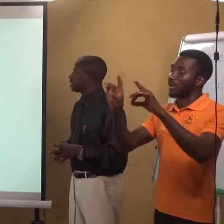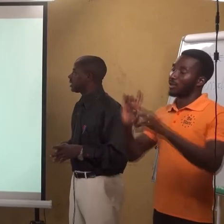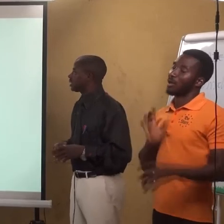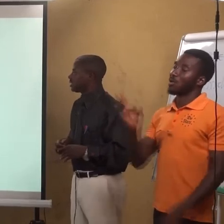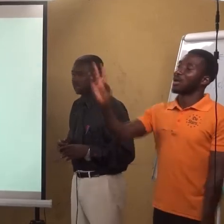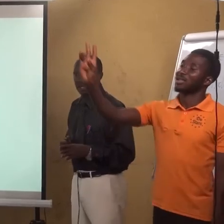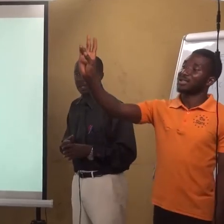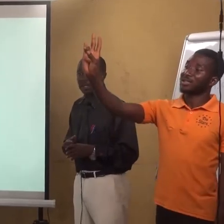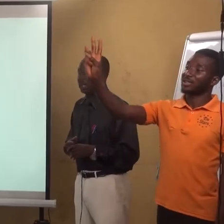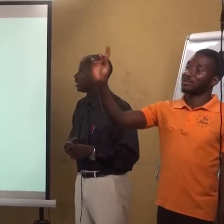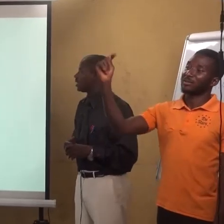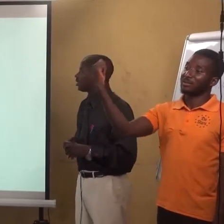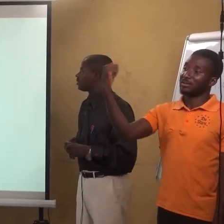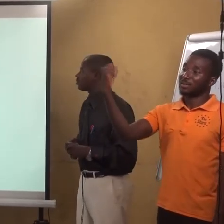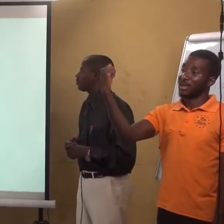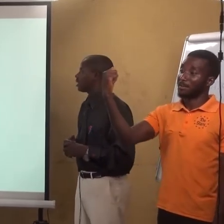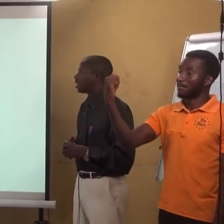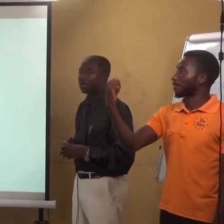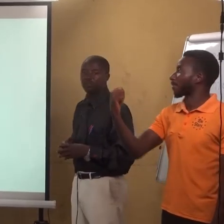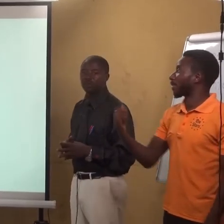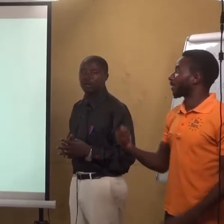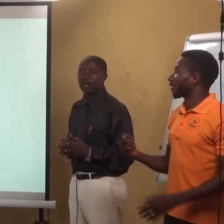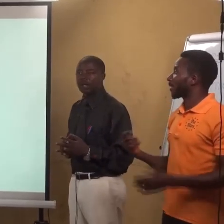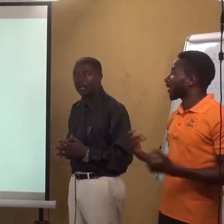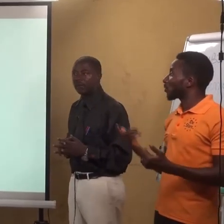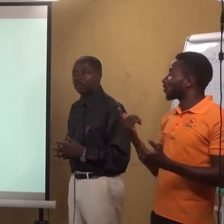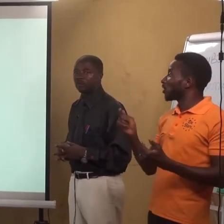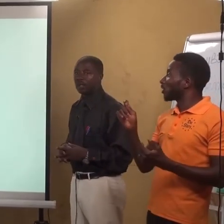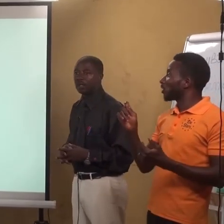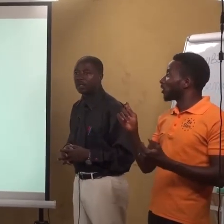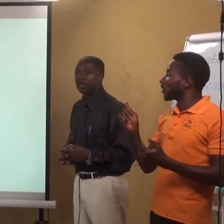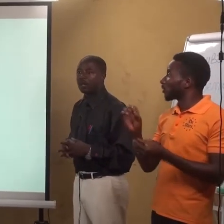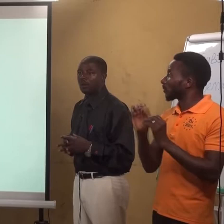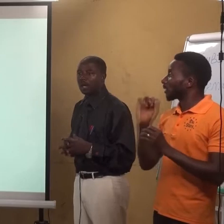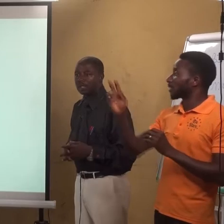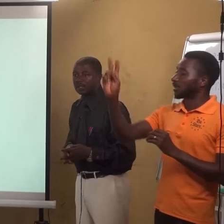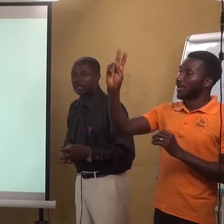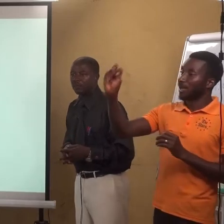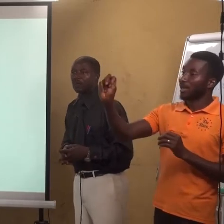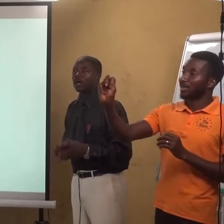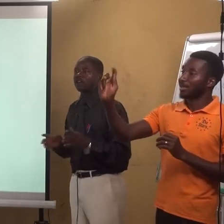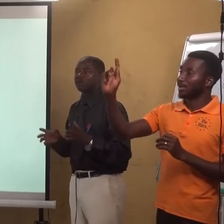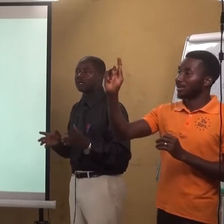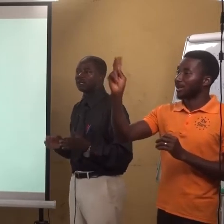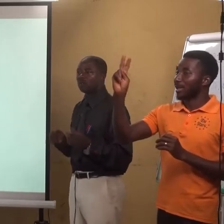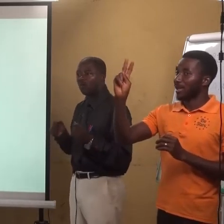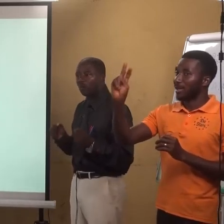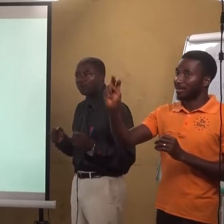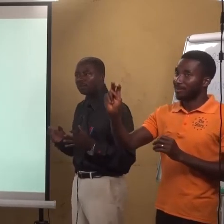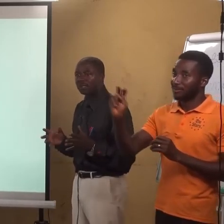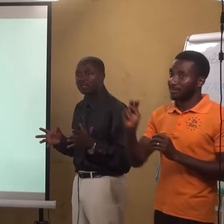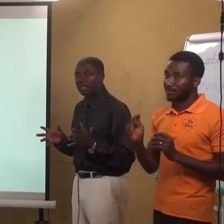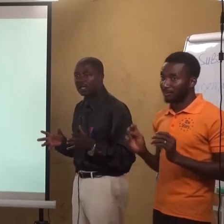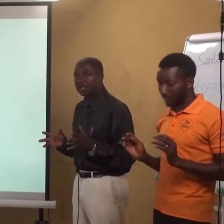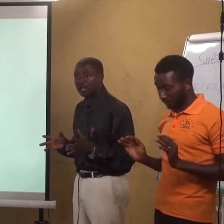the Tn equals to AR to the power n minus 1. Our n term, you are expected to